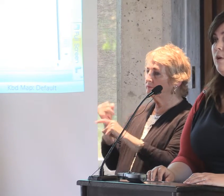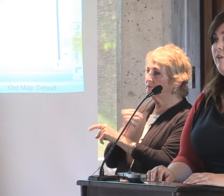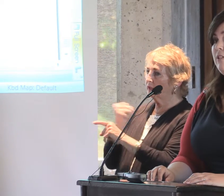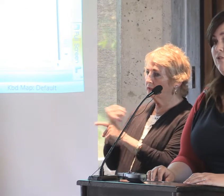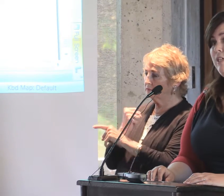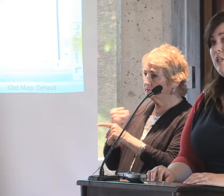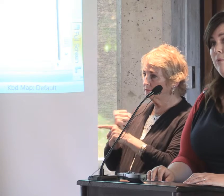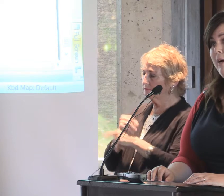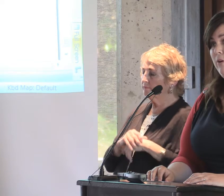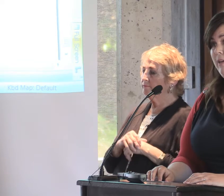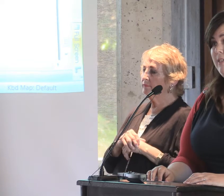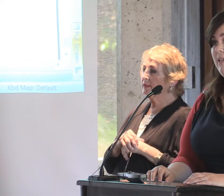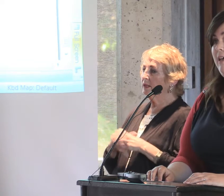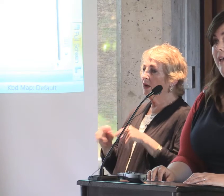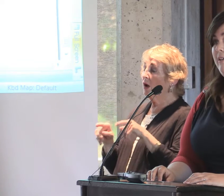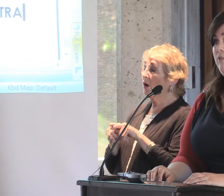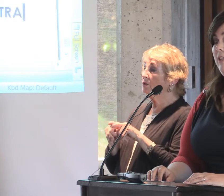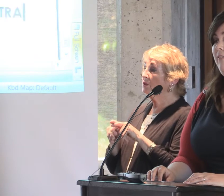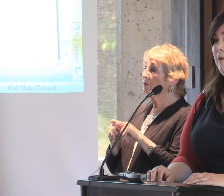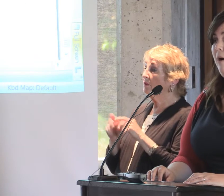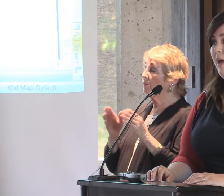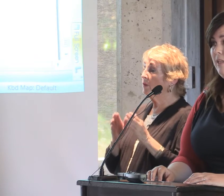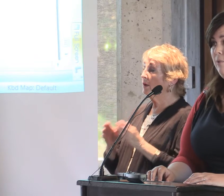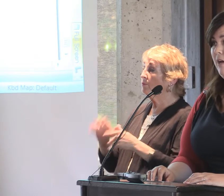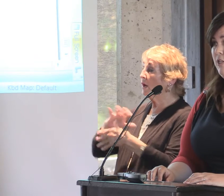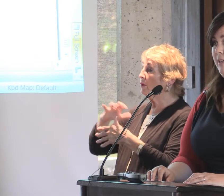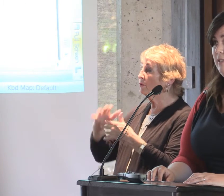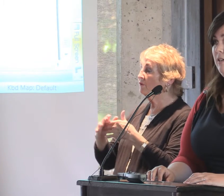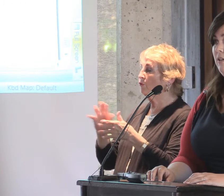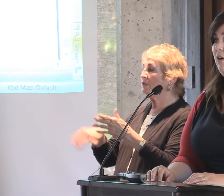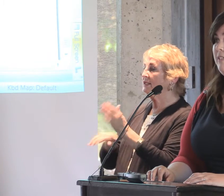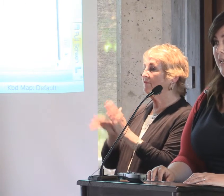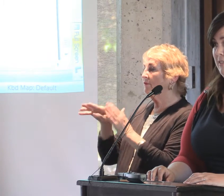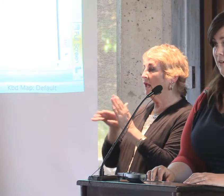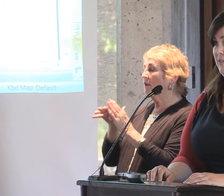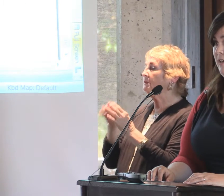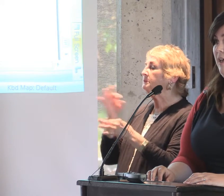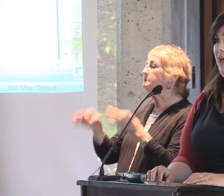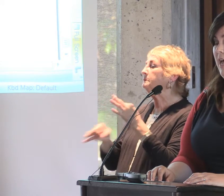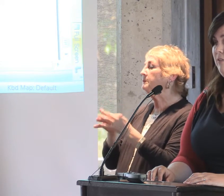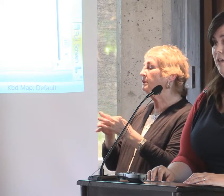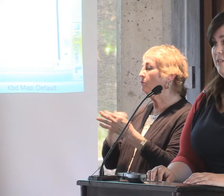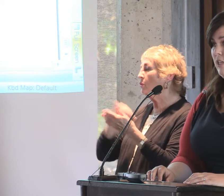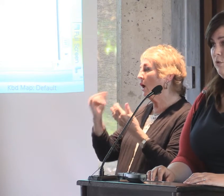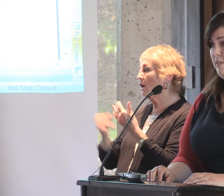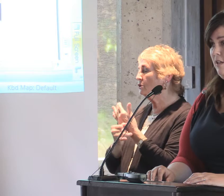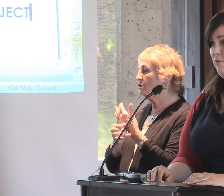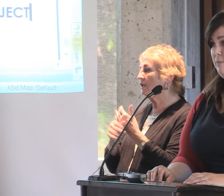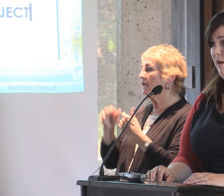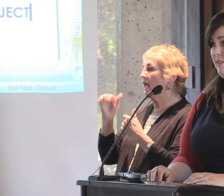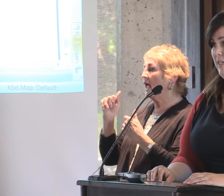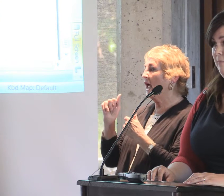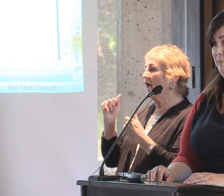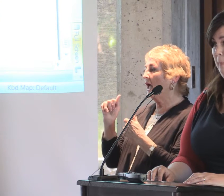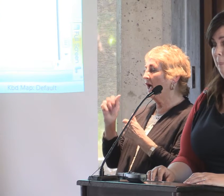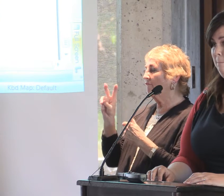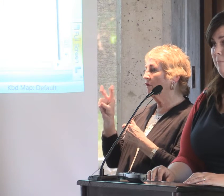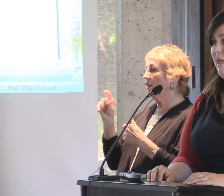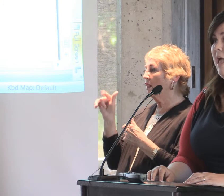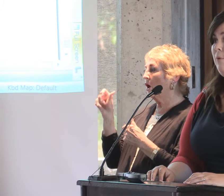to say one of our strategic priorities is developing a pilot project called ASART, Avalon Sexual Assault Response